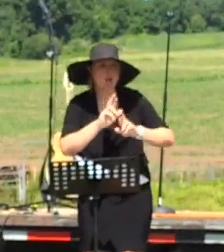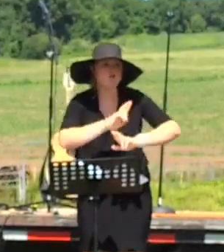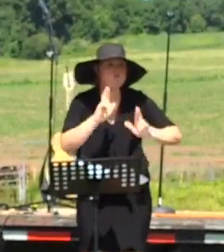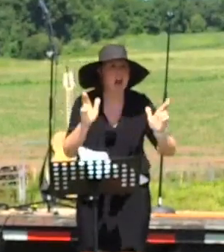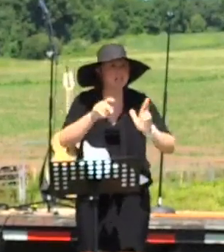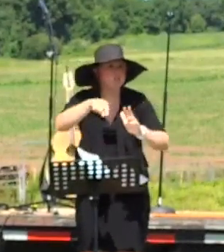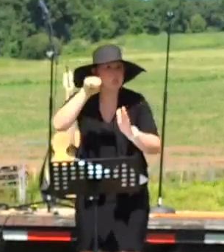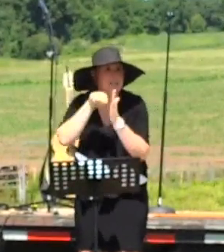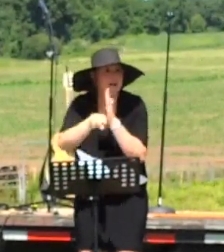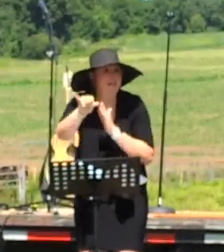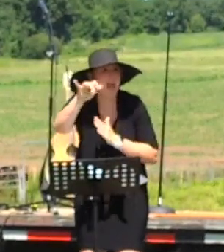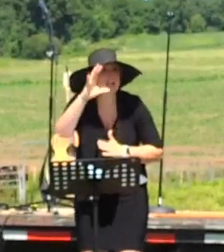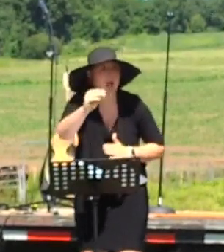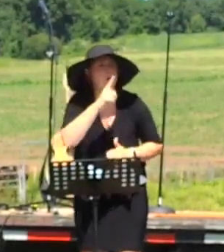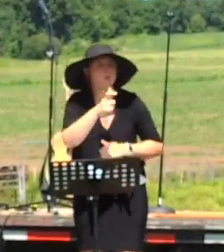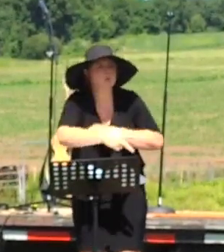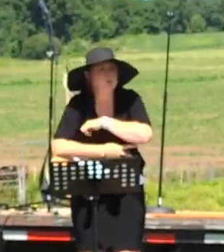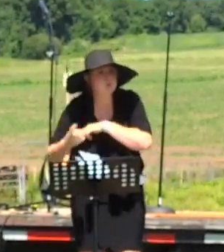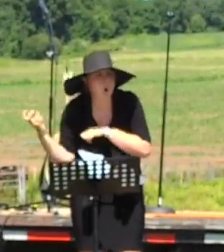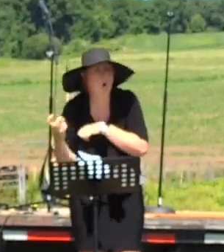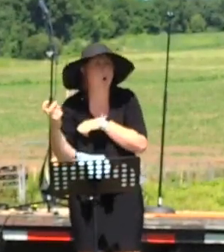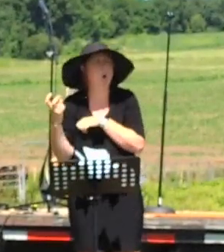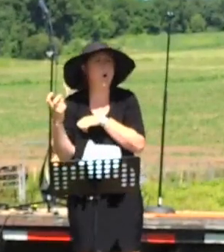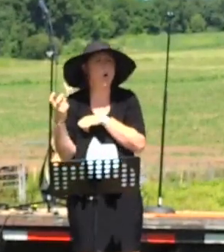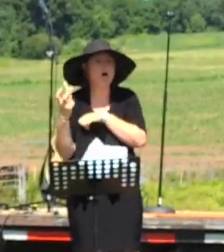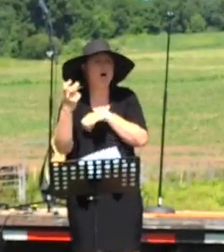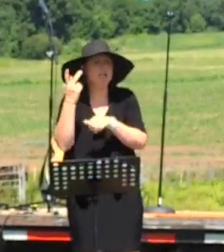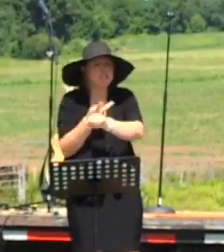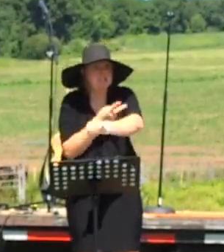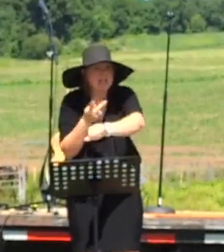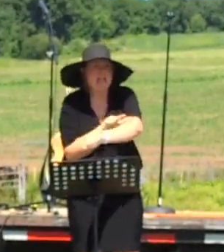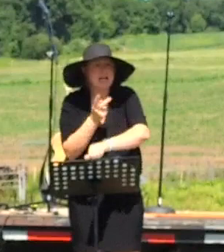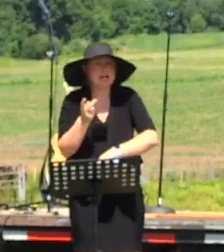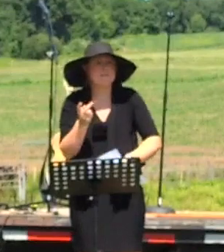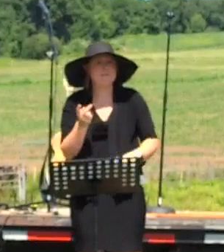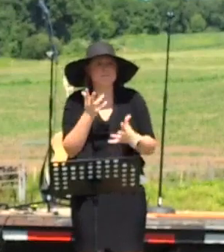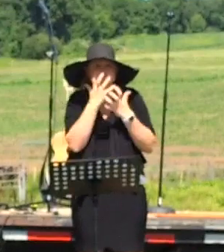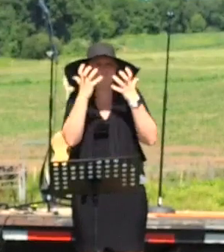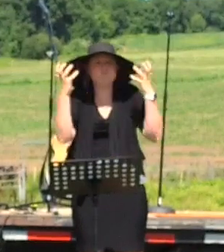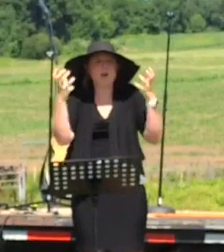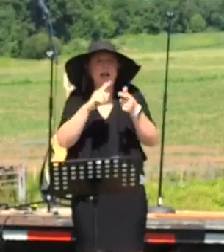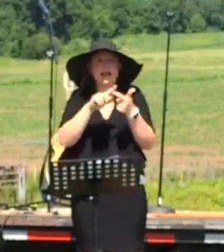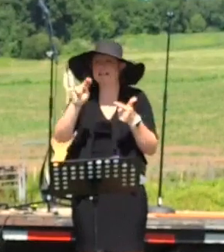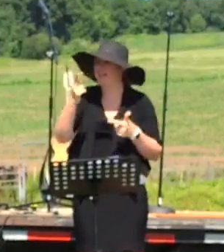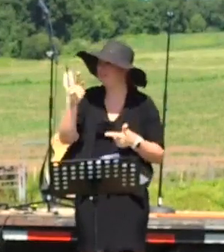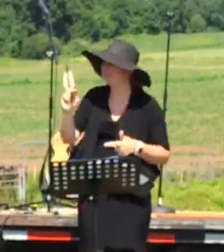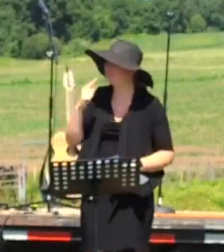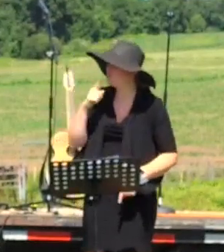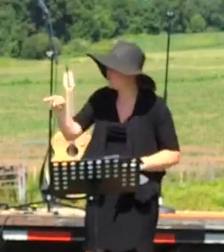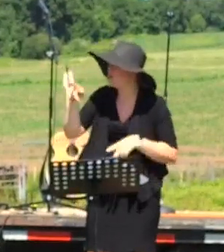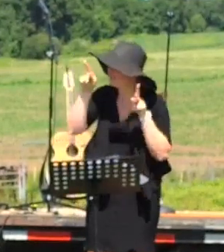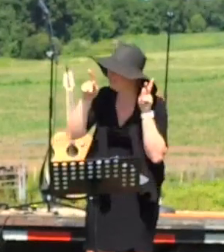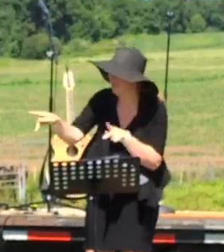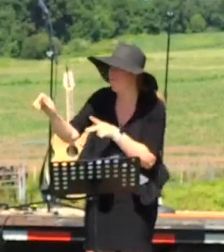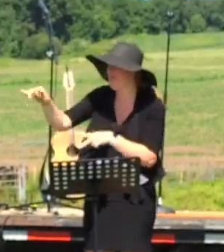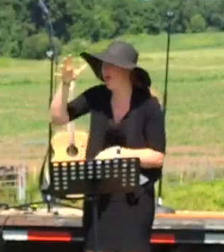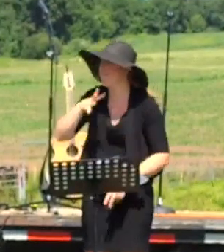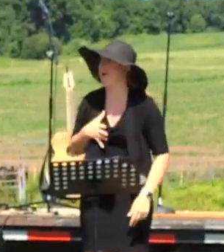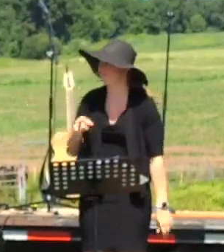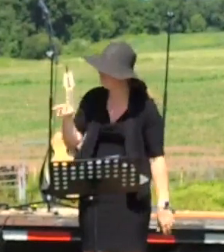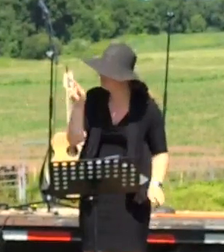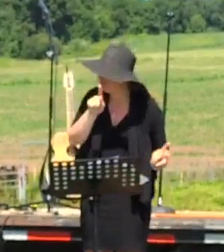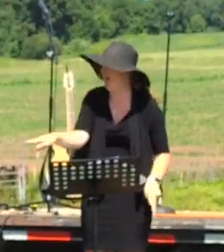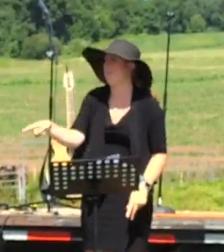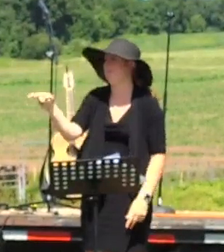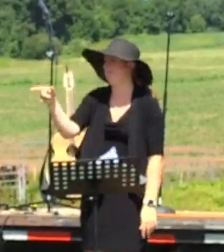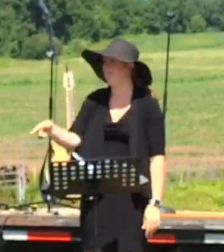death penalty for this guy who took the poor man's lamb, right? And Nathan just stands right up to him and he says, you are